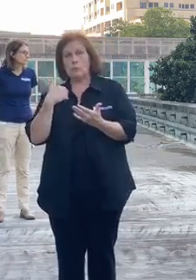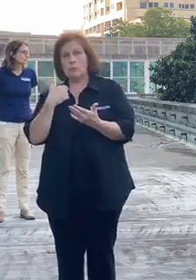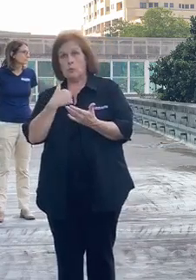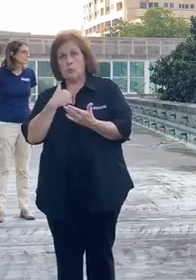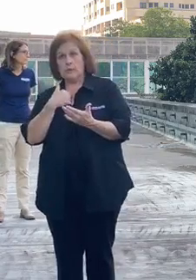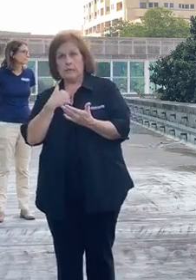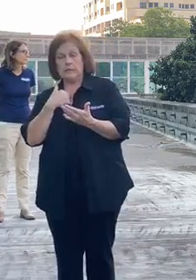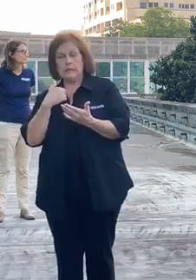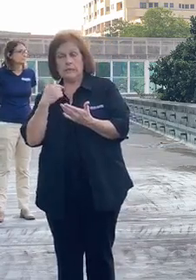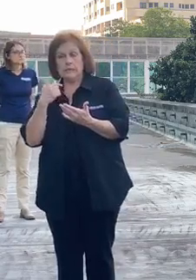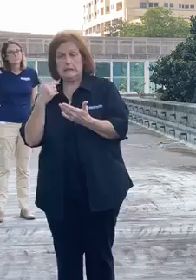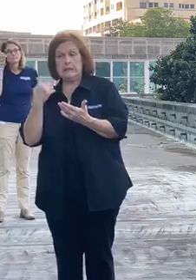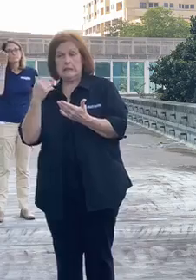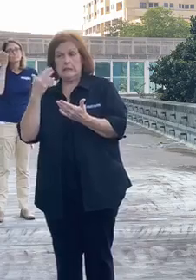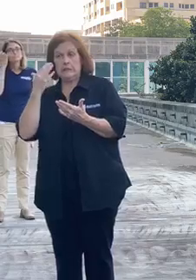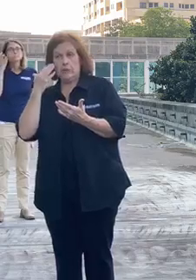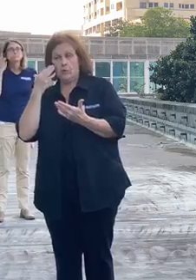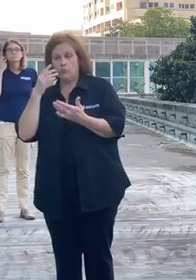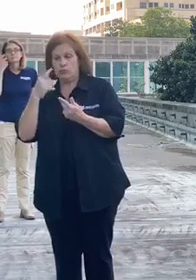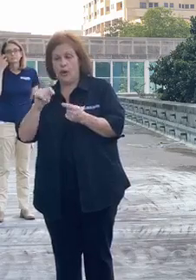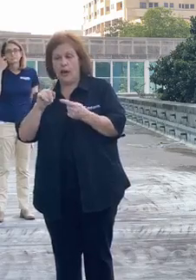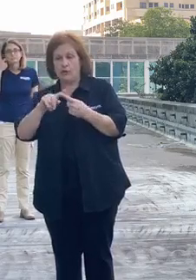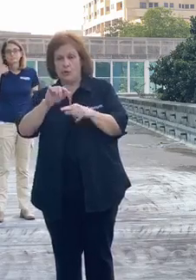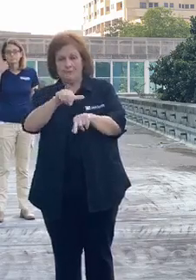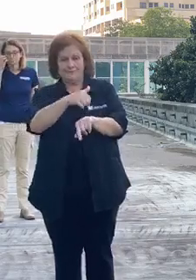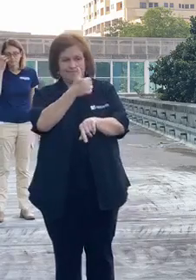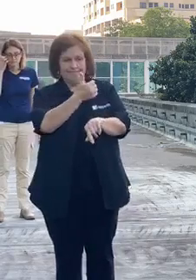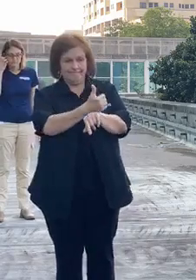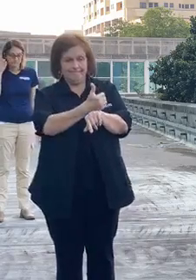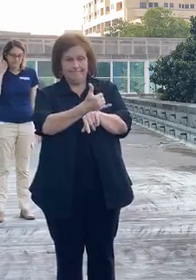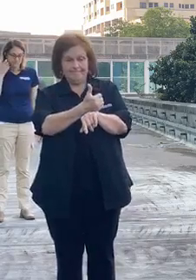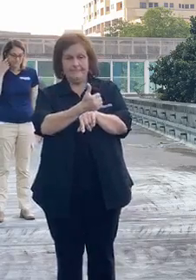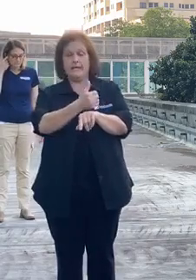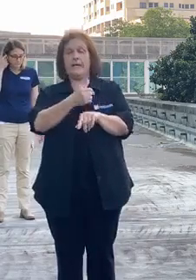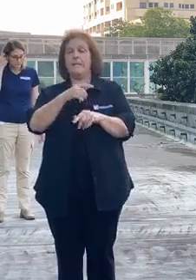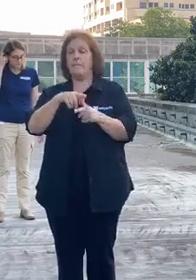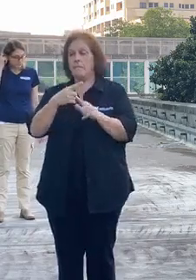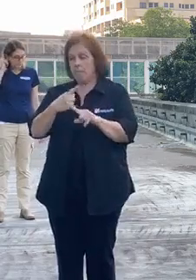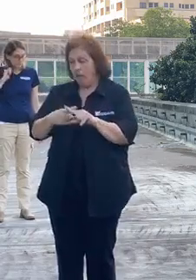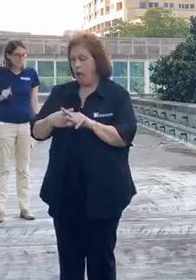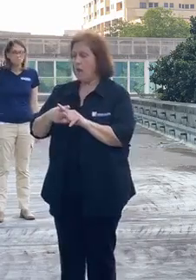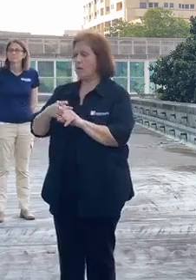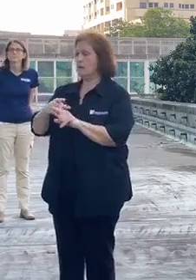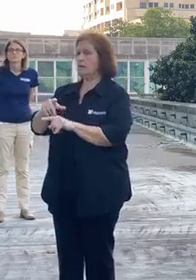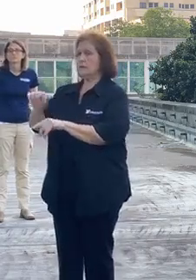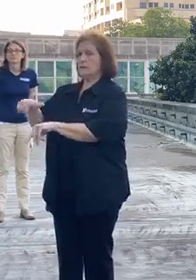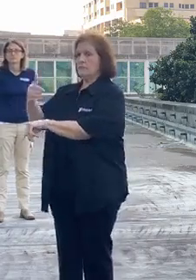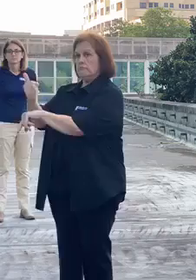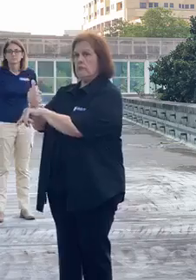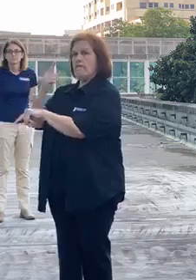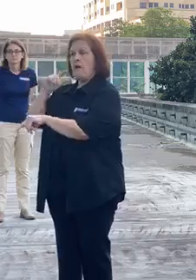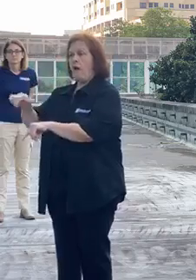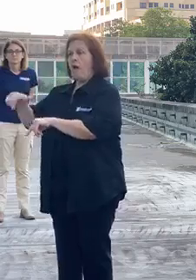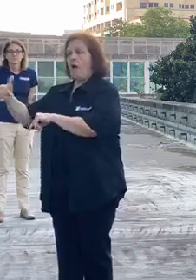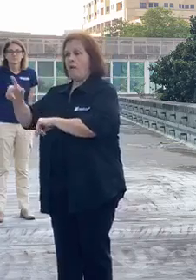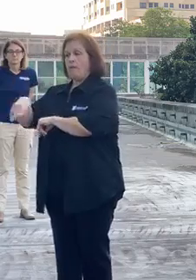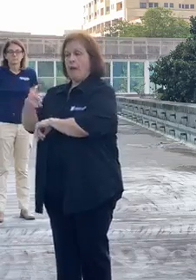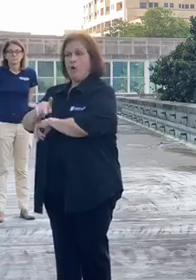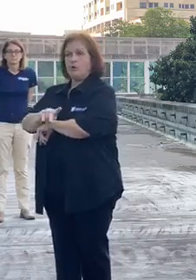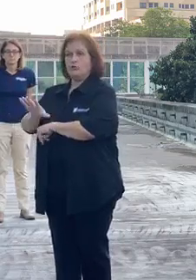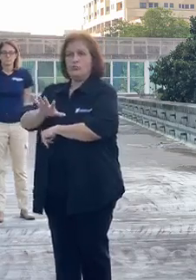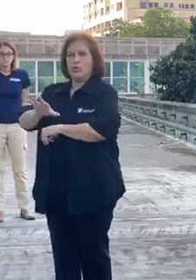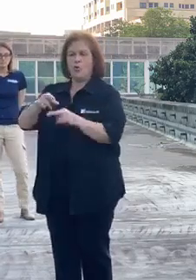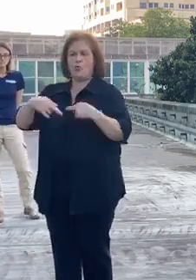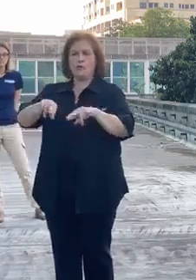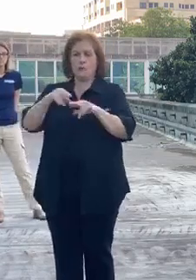morgue space being needed for our neighboring parishes, particularly those that make up Region 1.